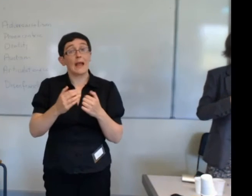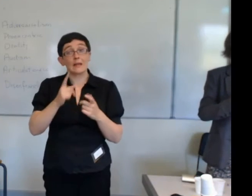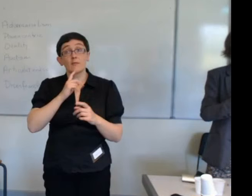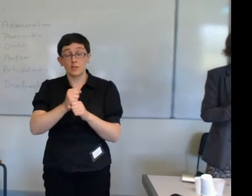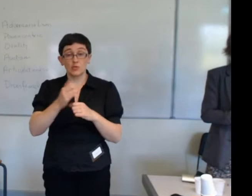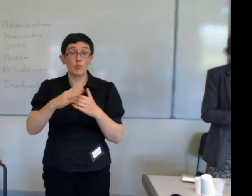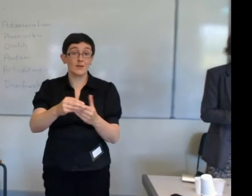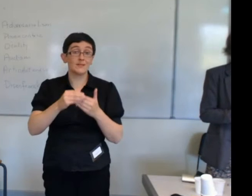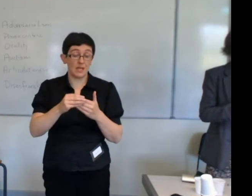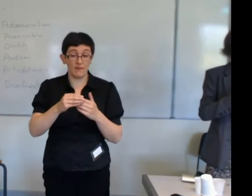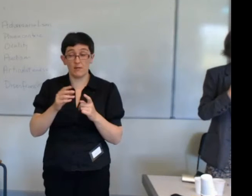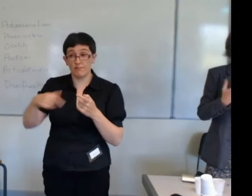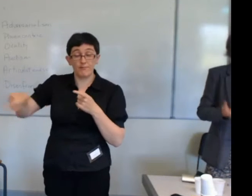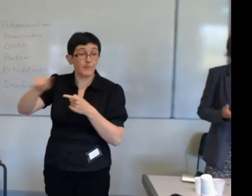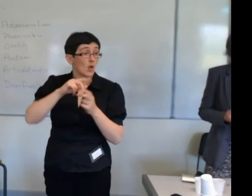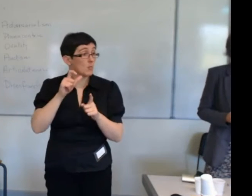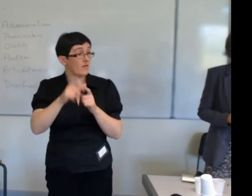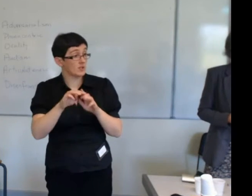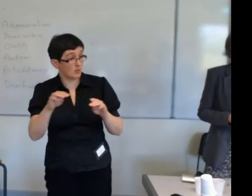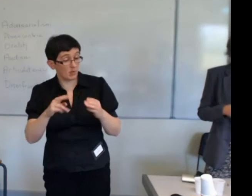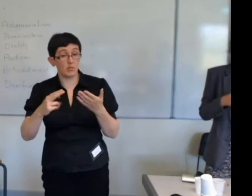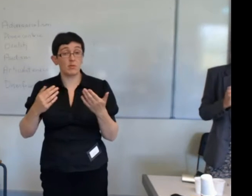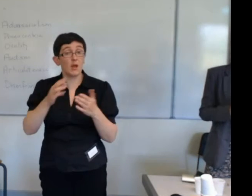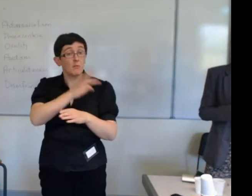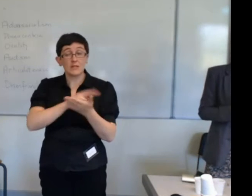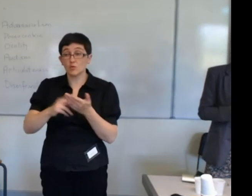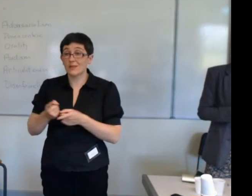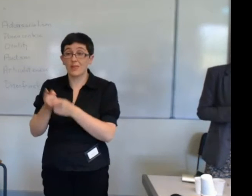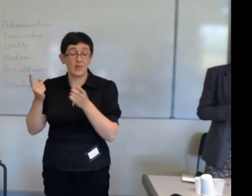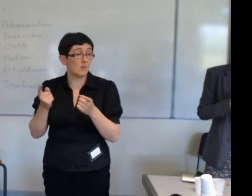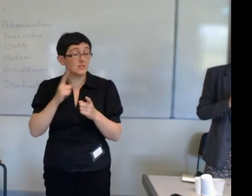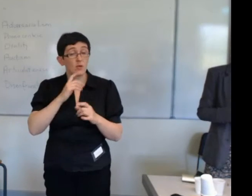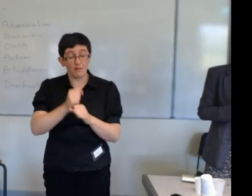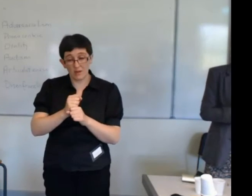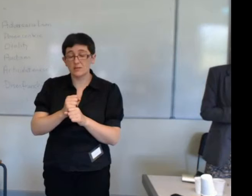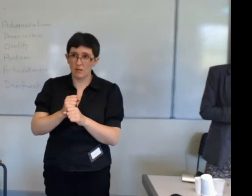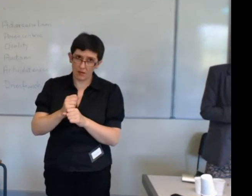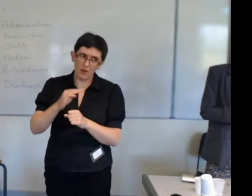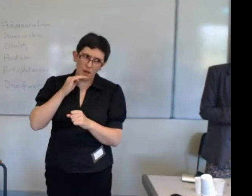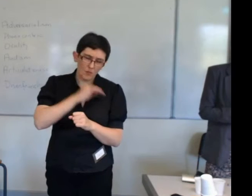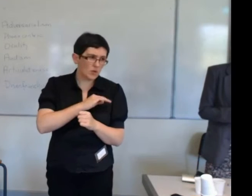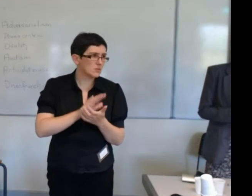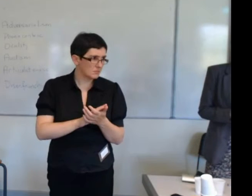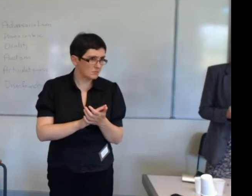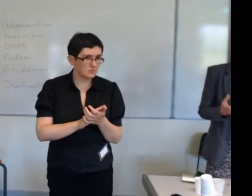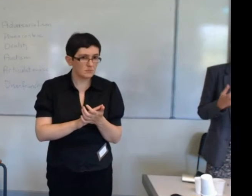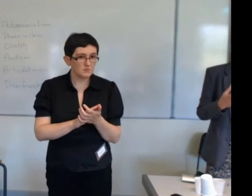are all professional people, they're used by the police there, so confidentiality is sacrosanct. So we